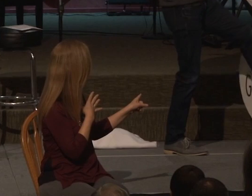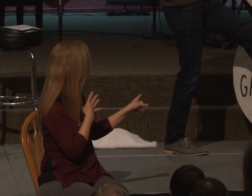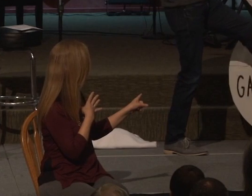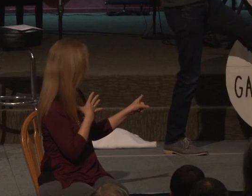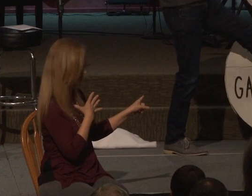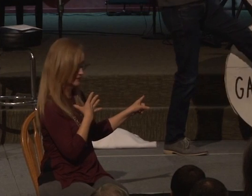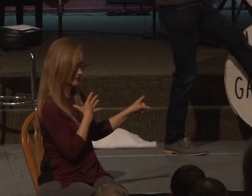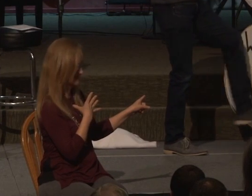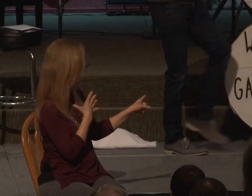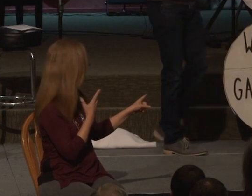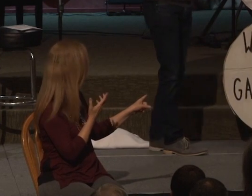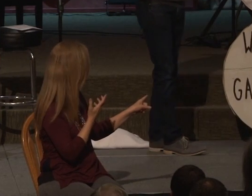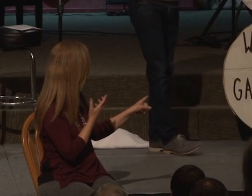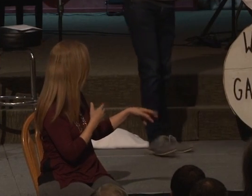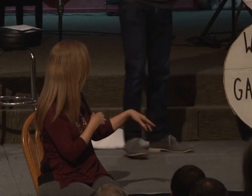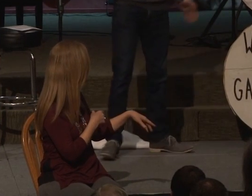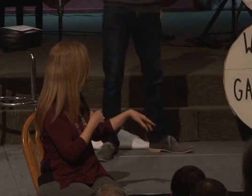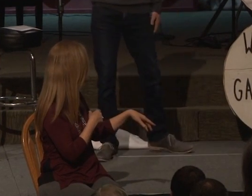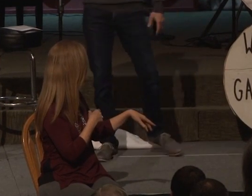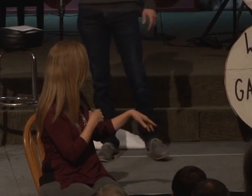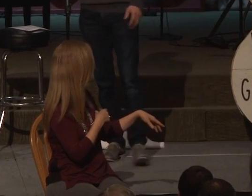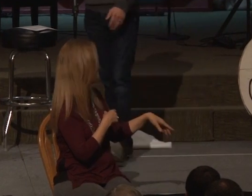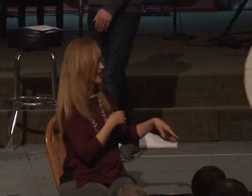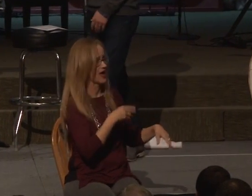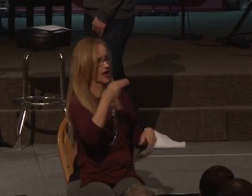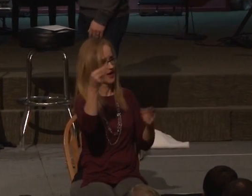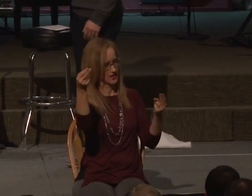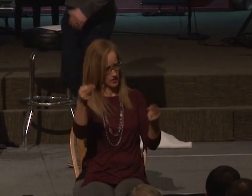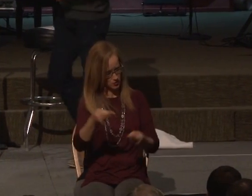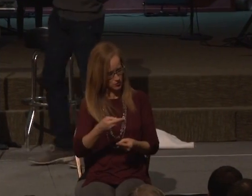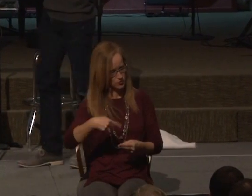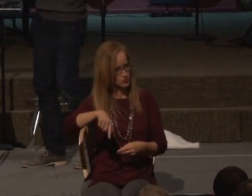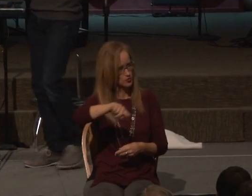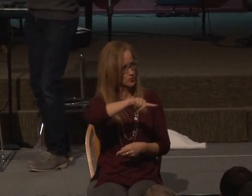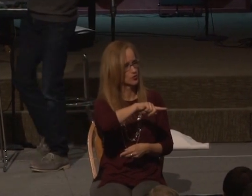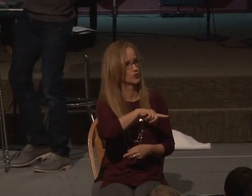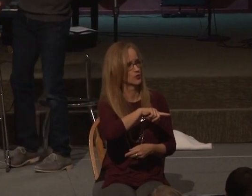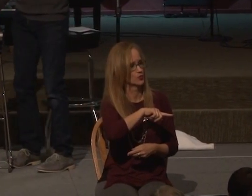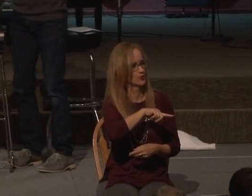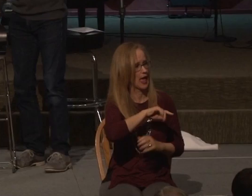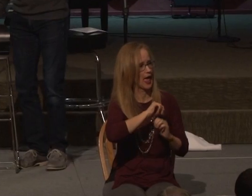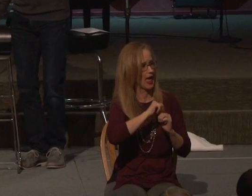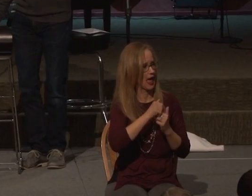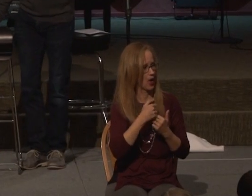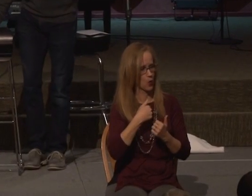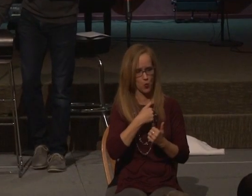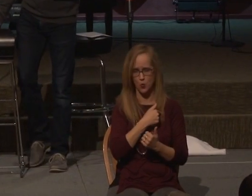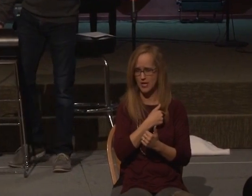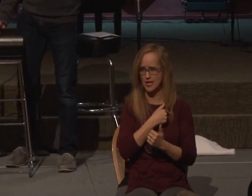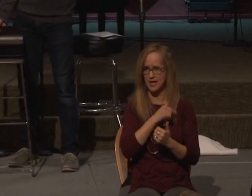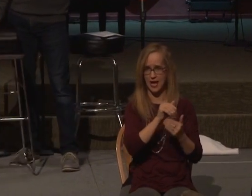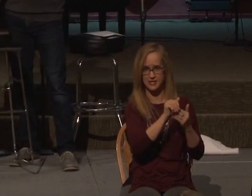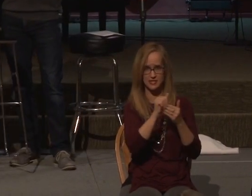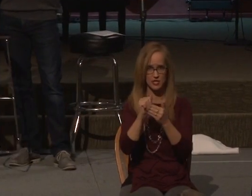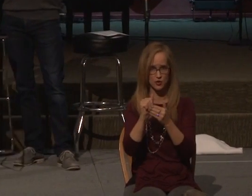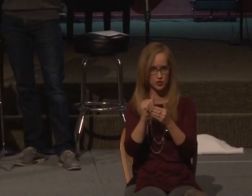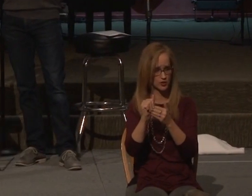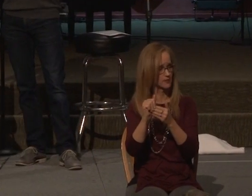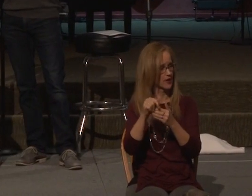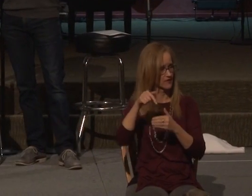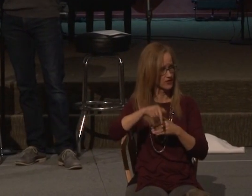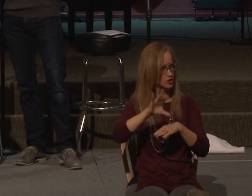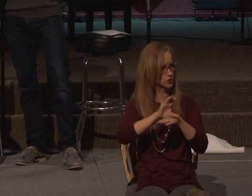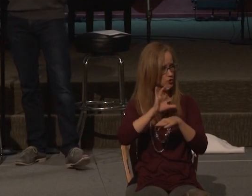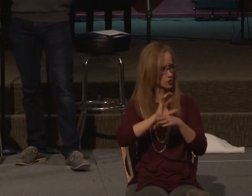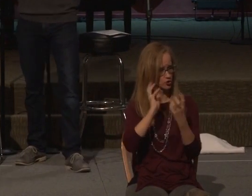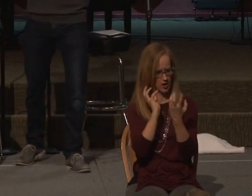footwork. Oh, I introduce to you how we, as a leadership of this church,